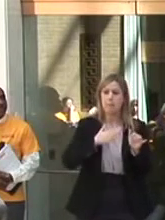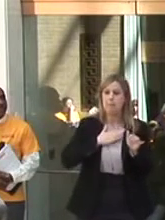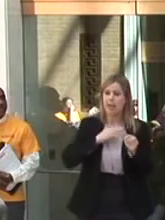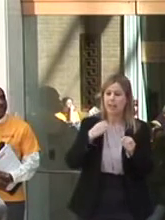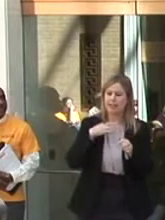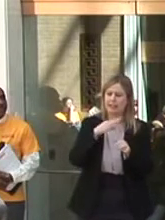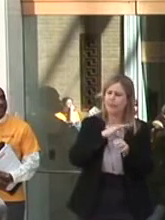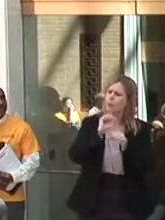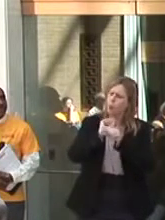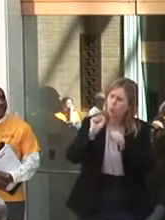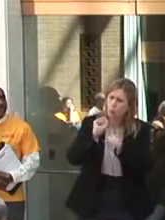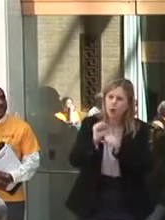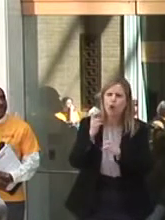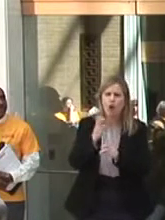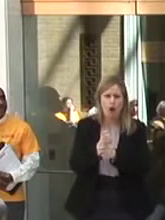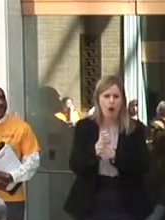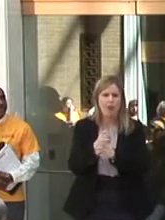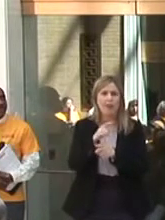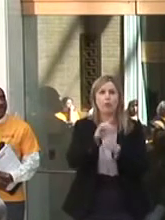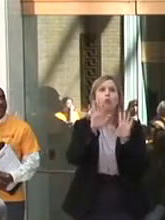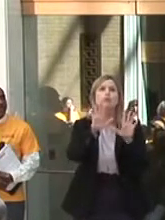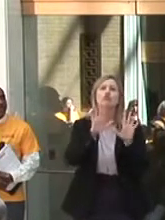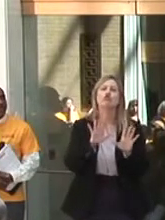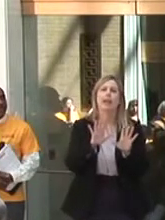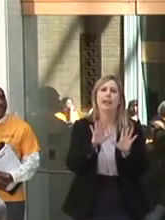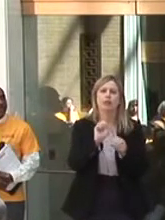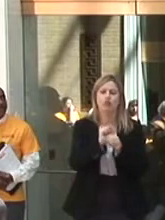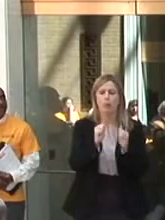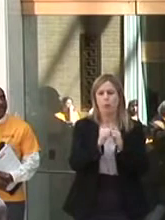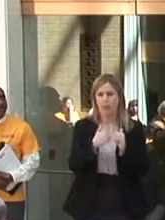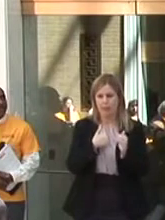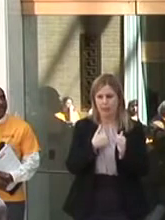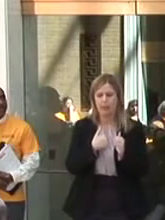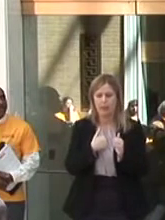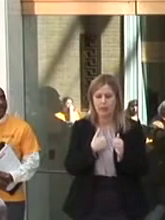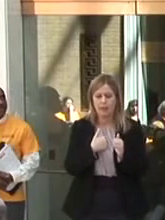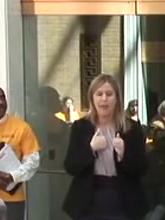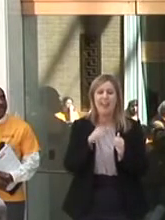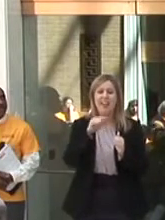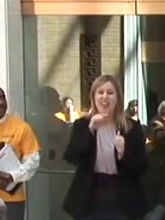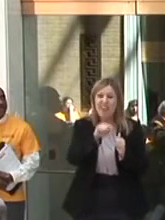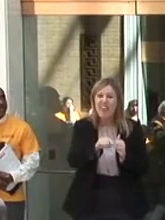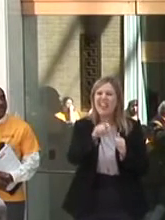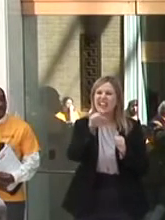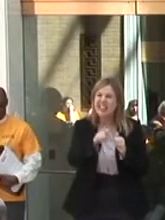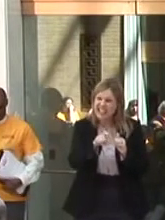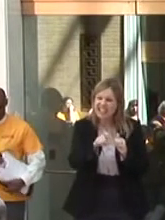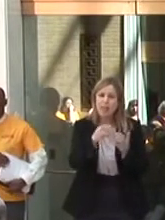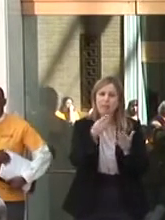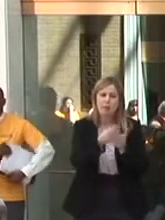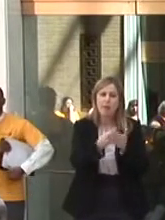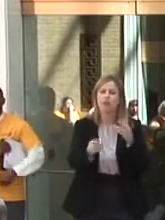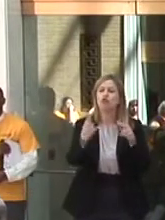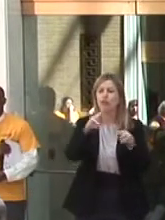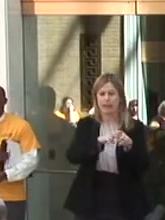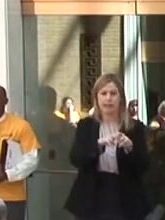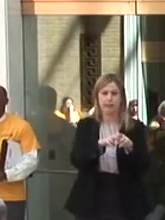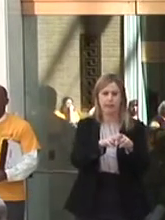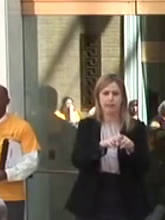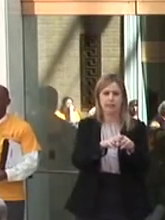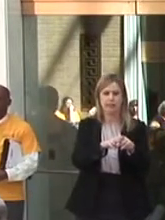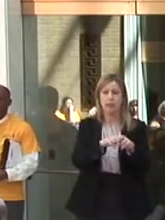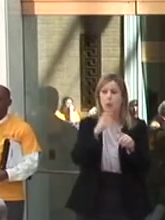do a great job working with me. They need a raise in pay for